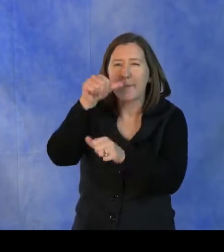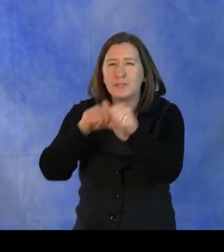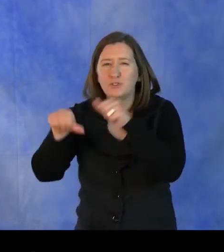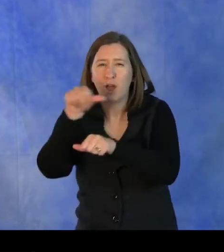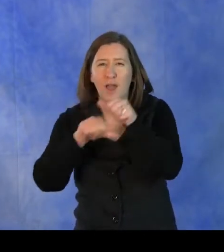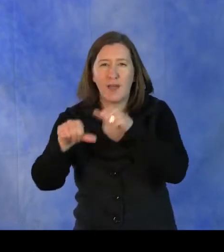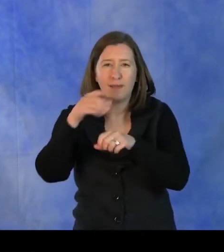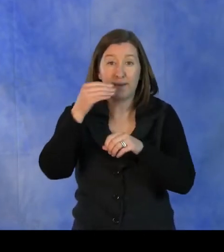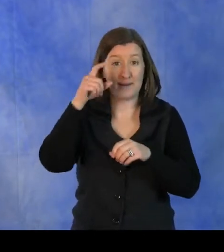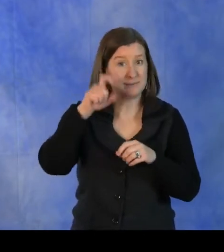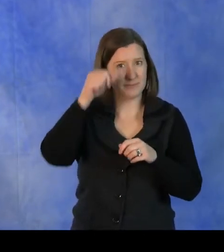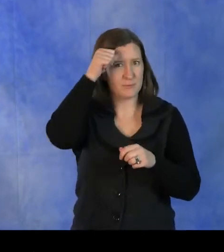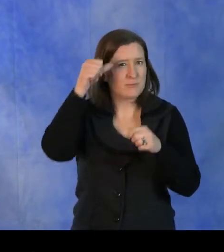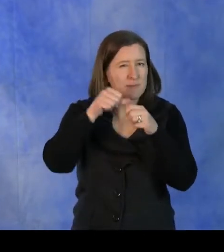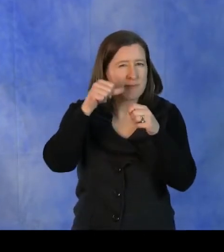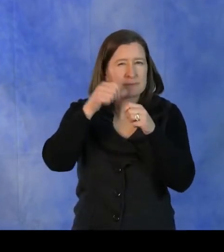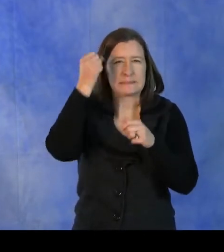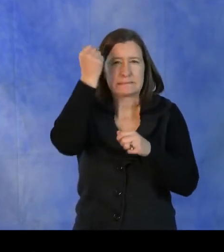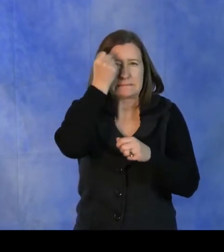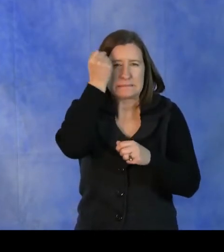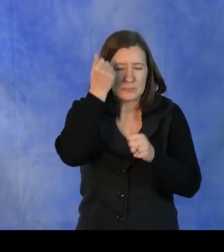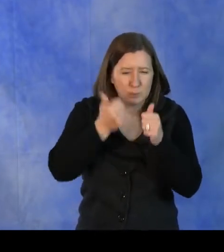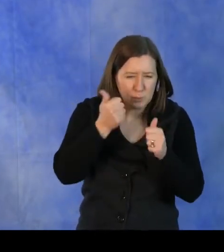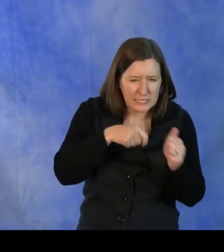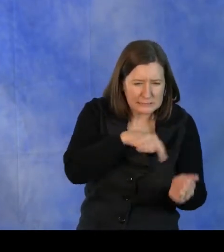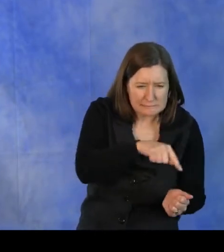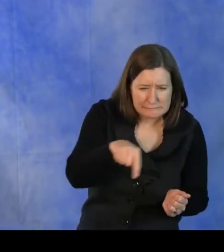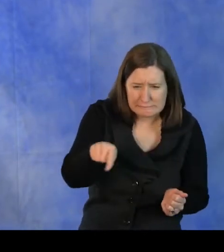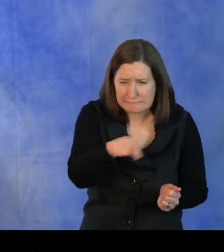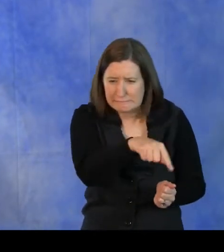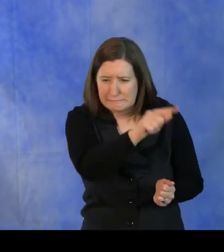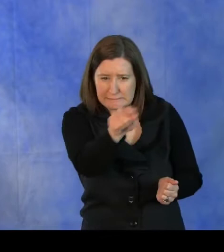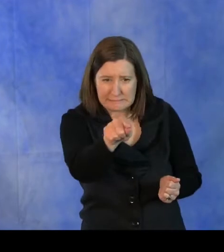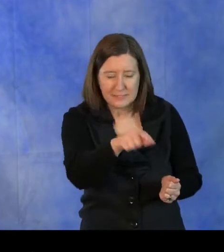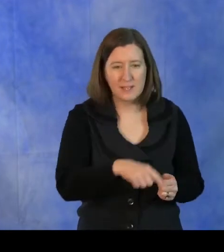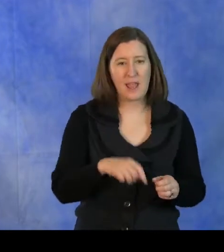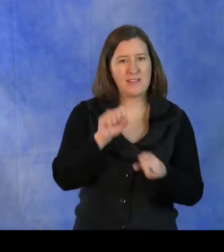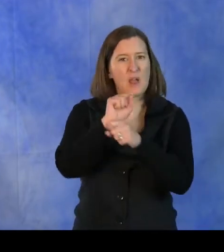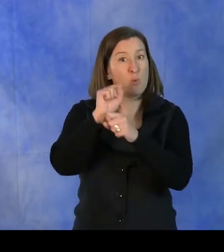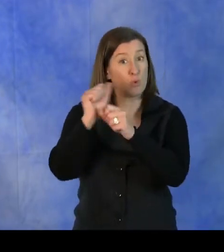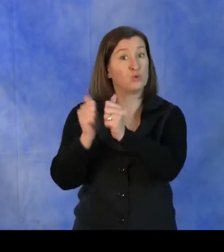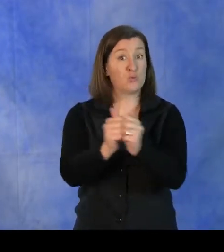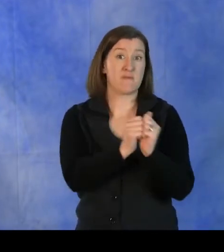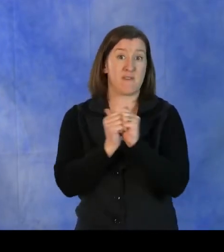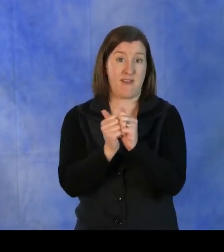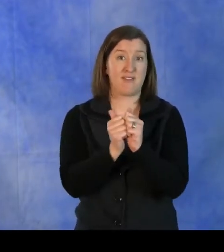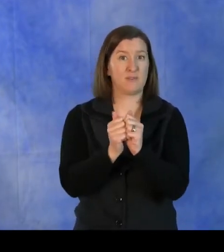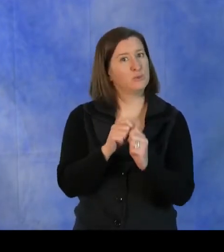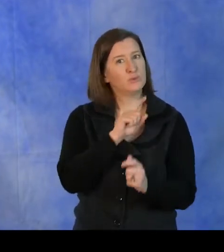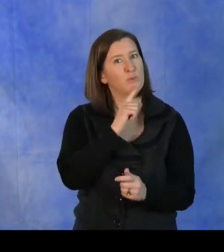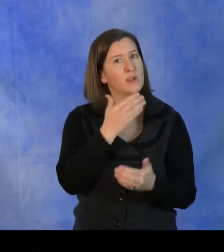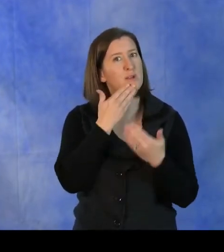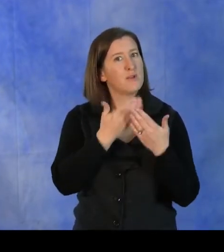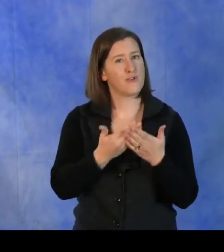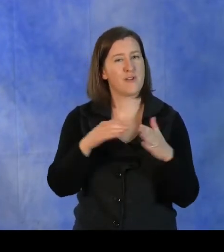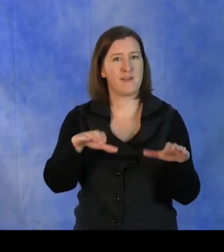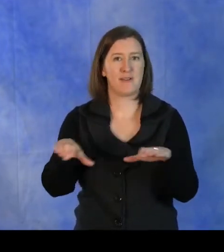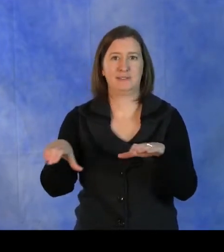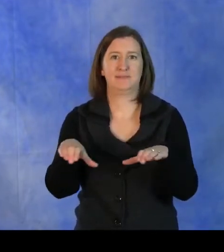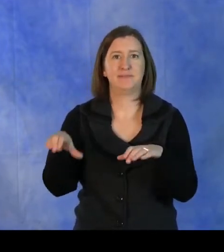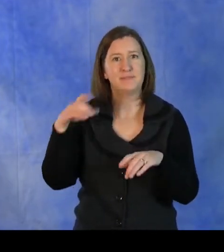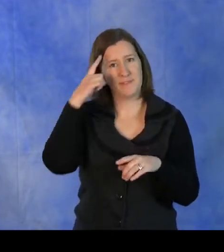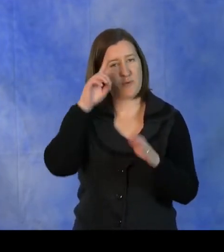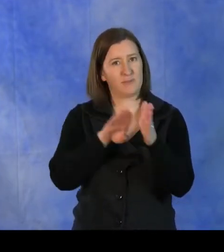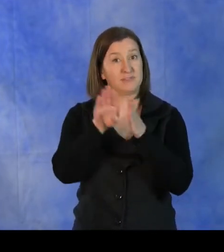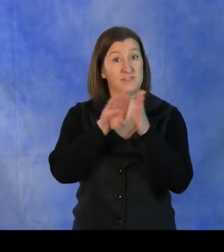end. The students can help each other. They have to remember, hold on to that information about which way they're supposed to go through this pattern,